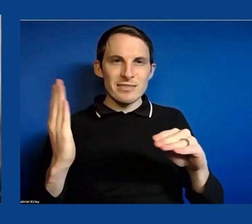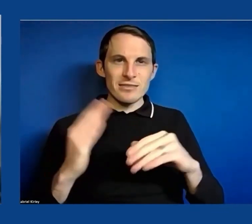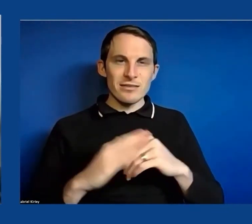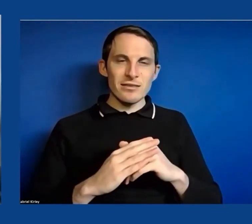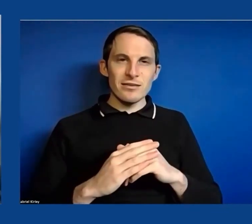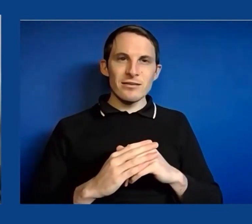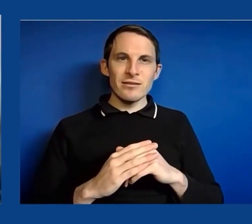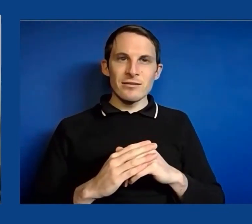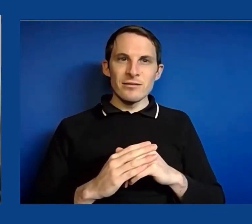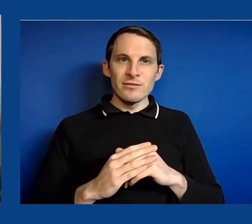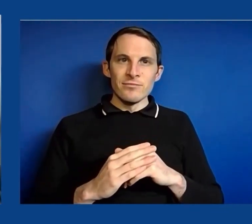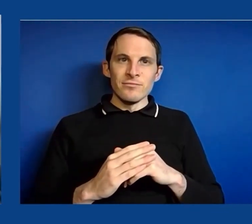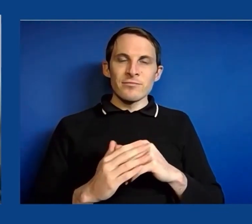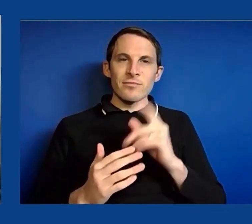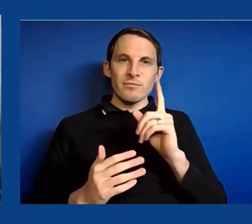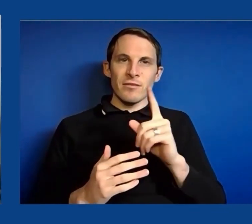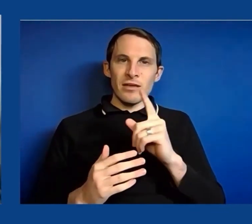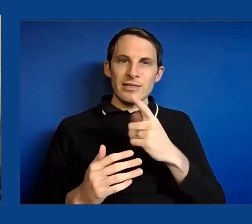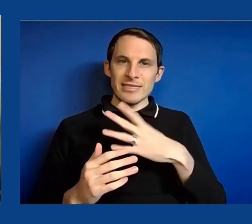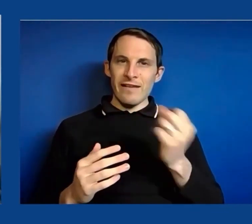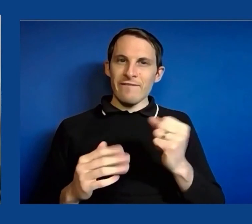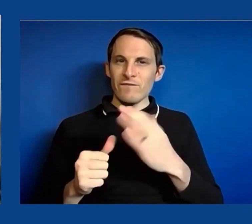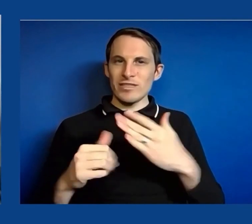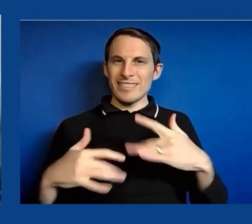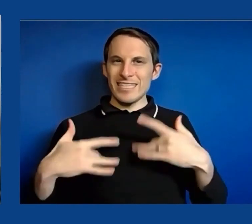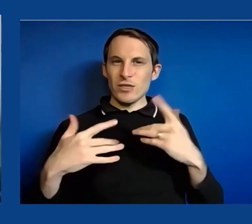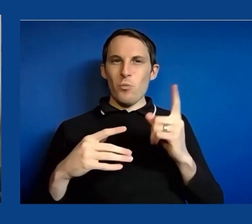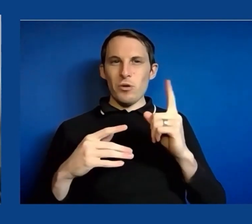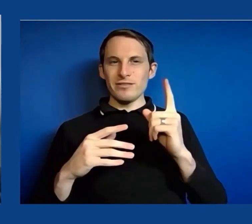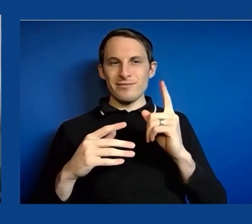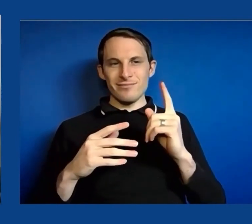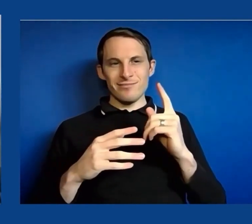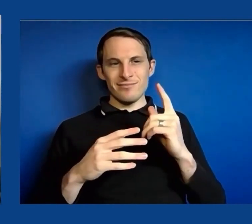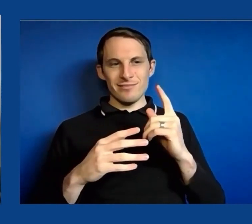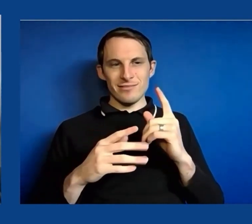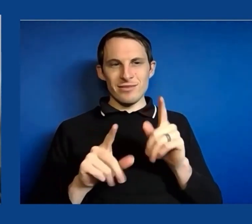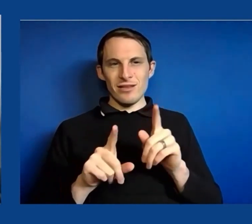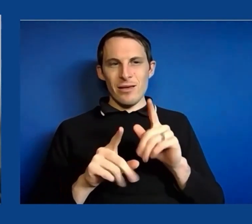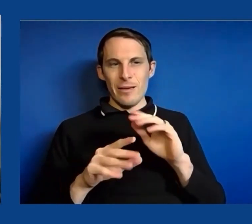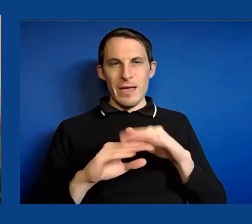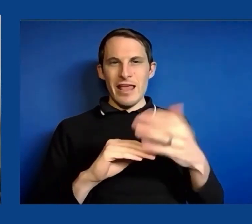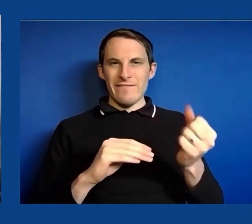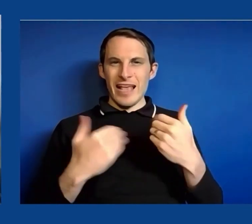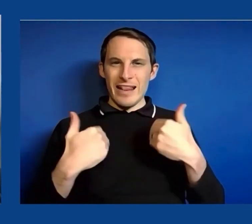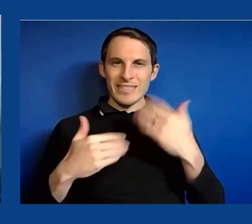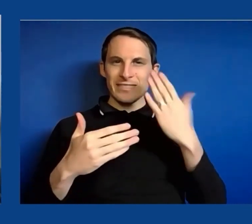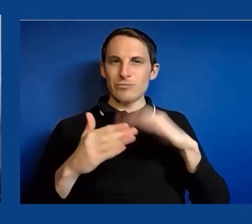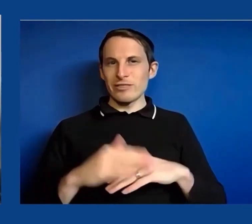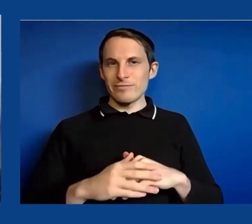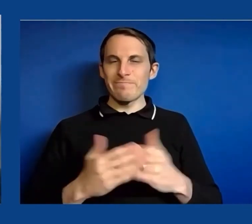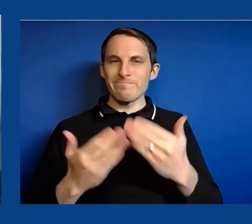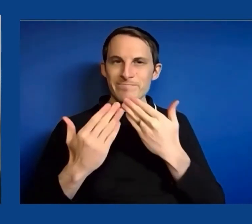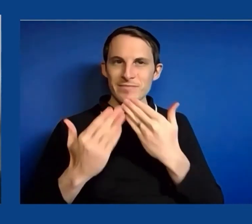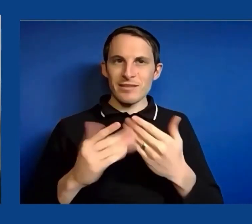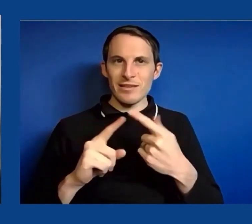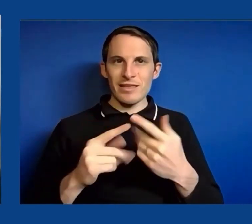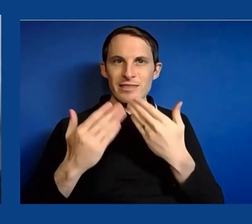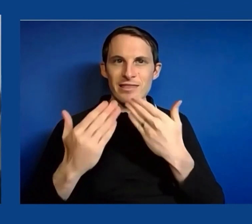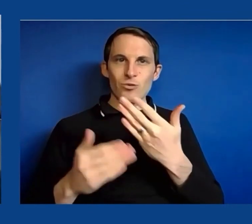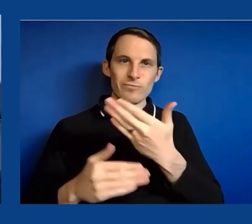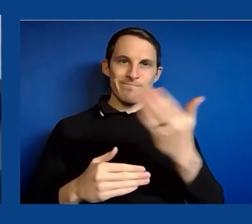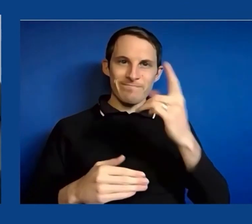what it's about to have that lived experience. Thank you. And thank you to all the